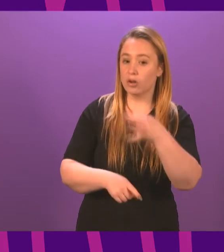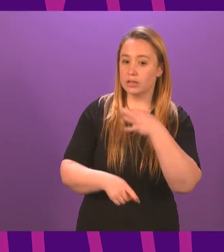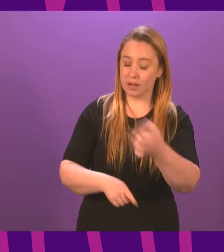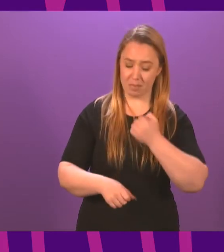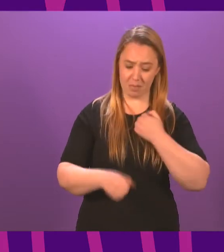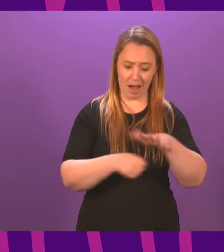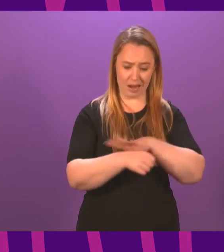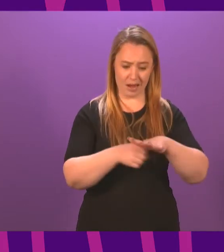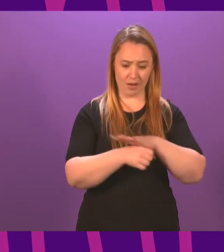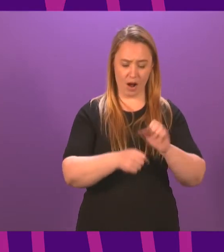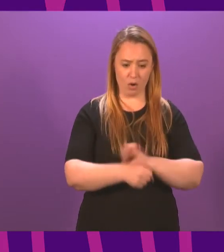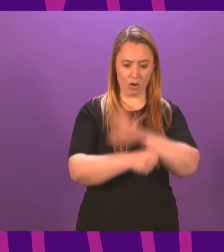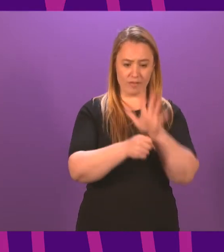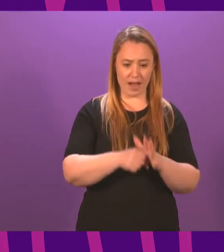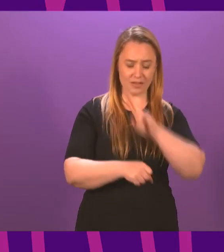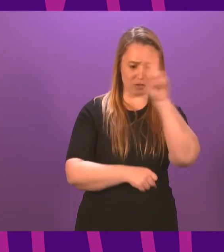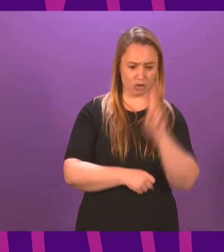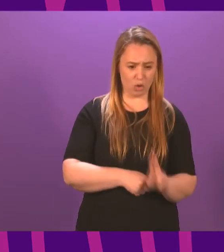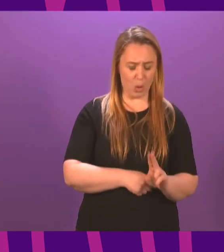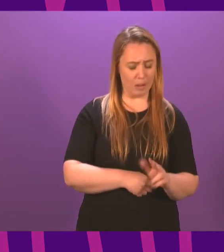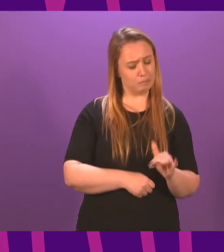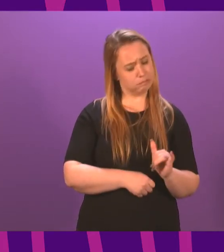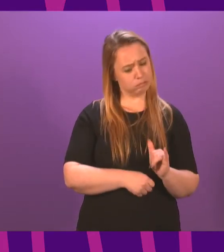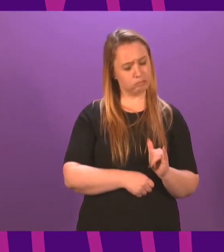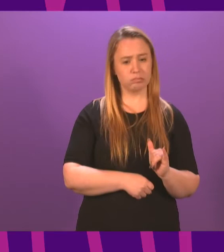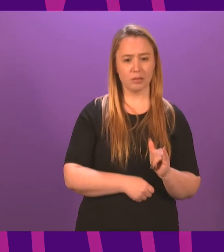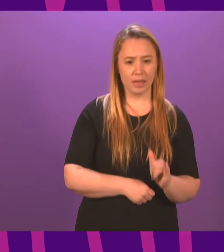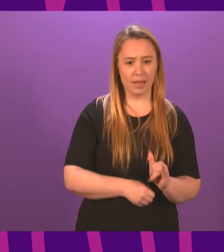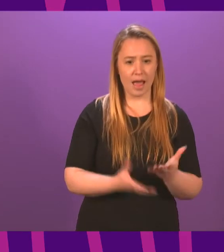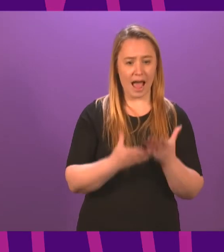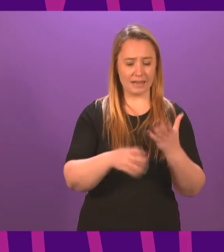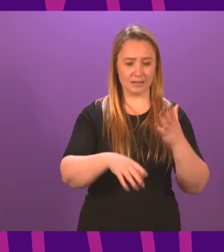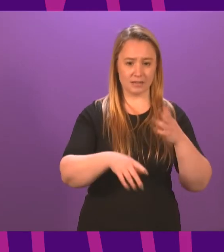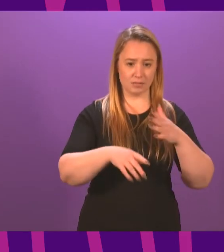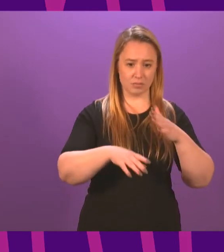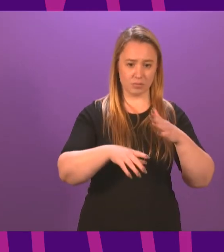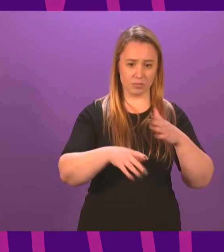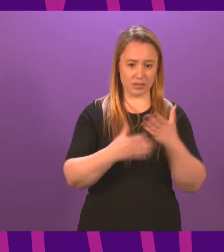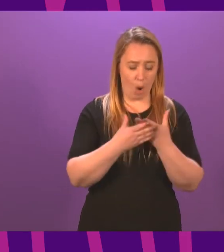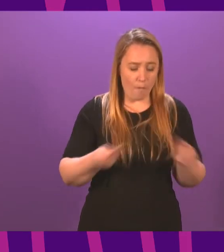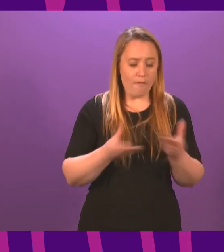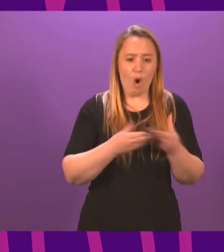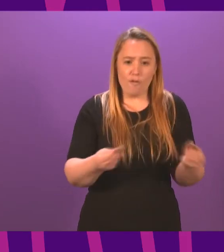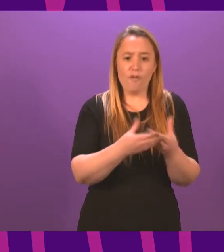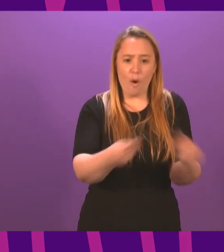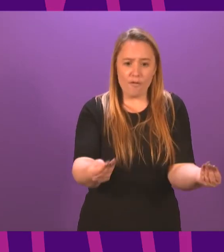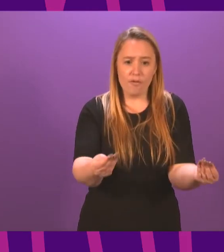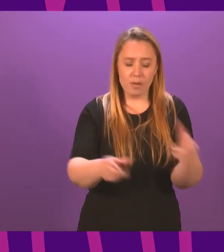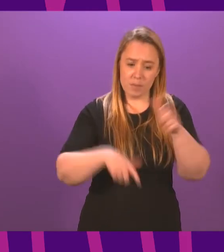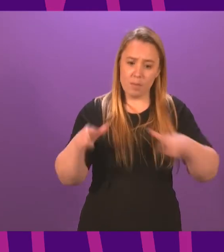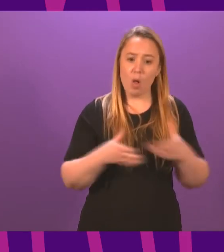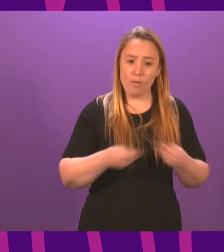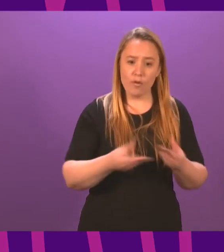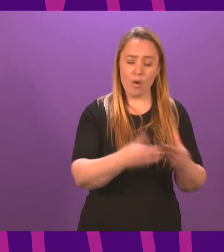area of COVID in our schools, and that's not what I observe, and absence levels seem high to me. And I'm constantly being asked by